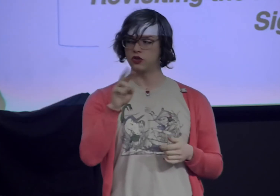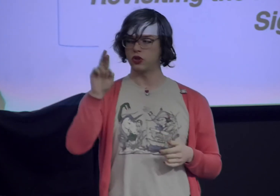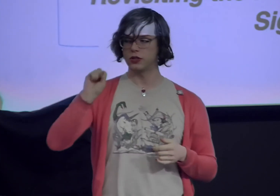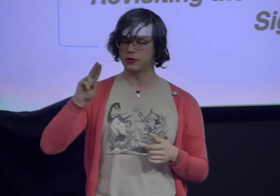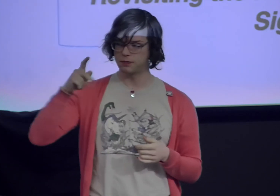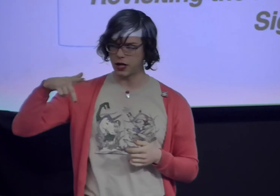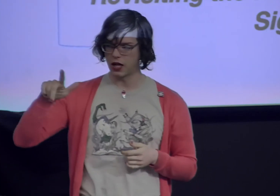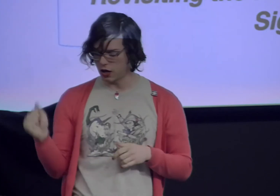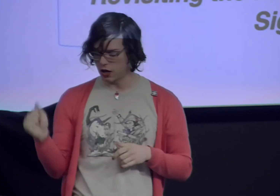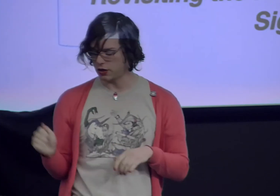Everyone is welcome.